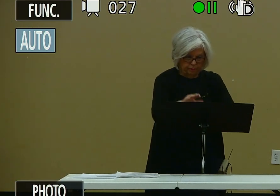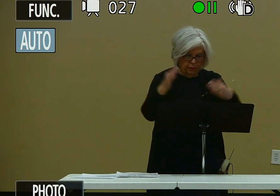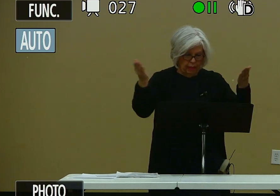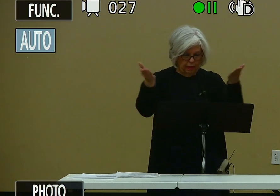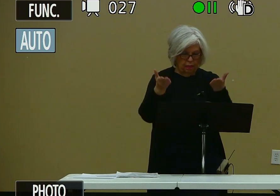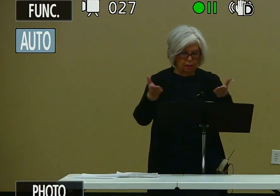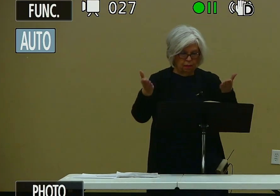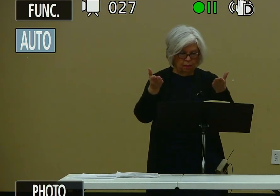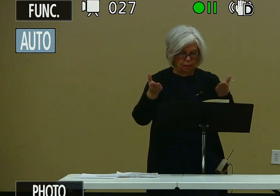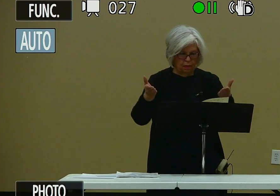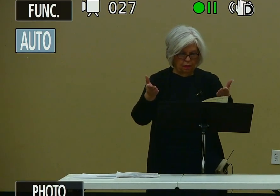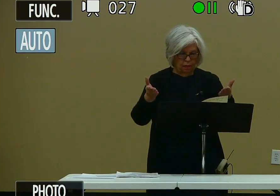here.